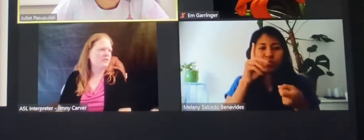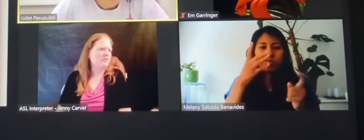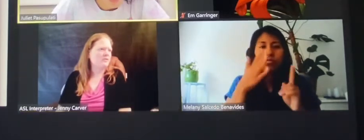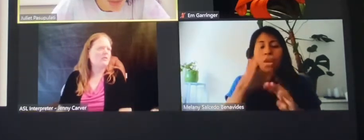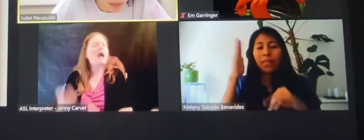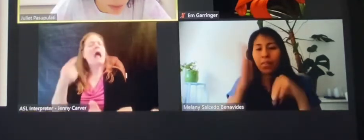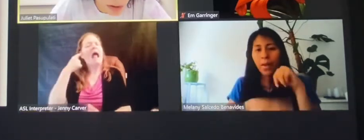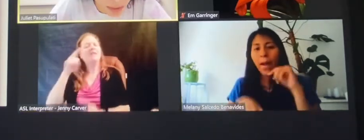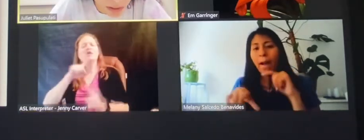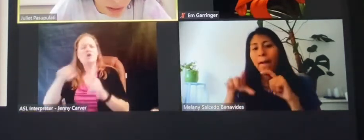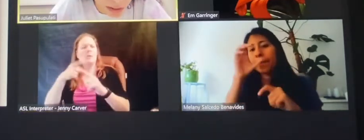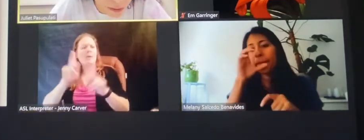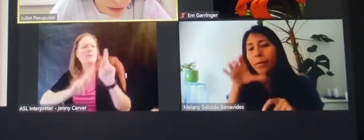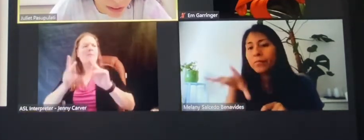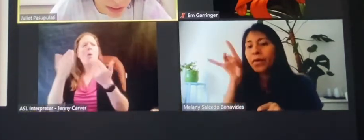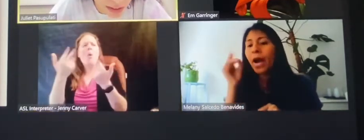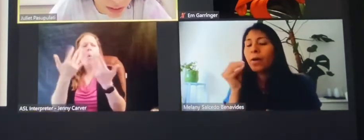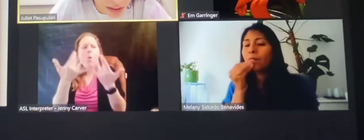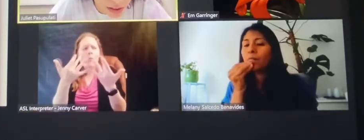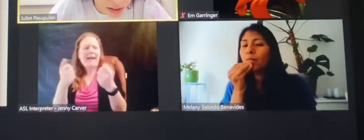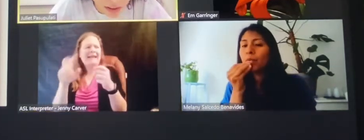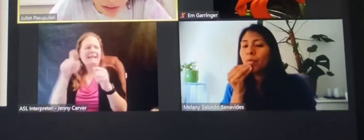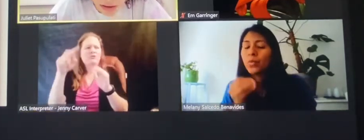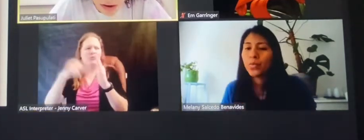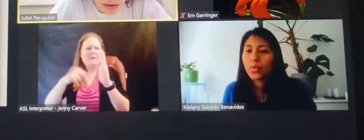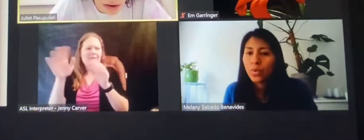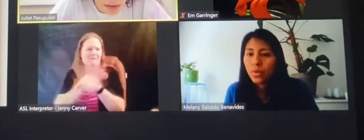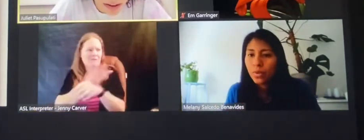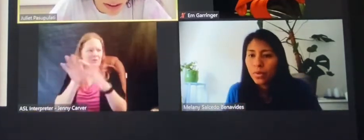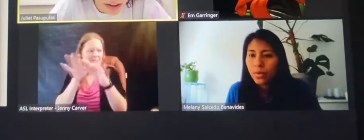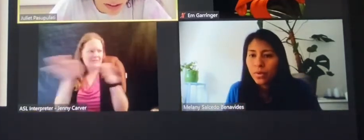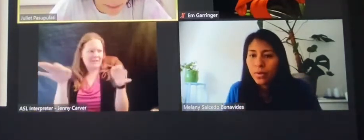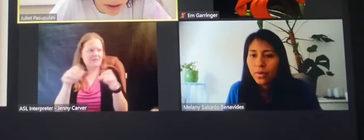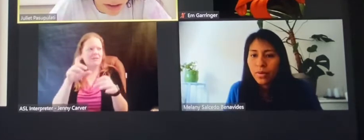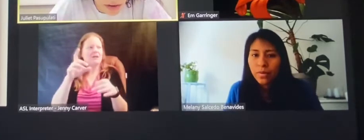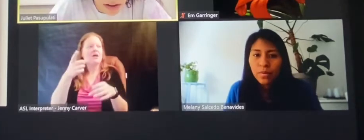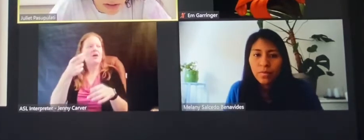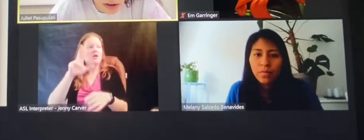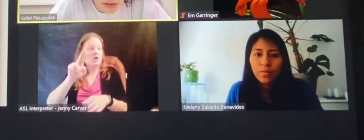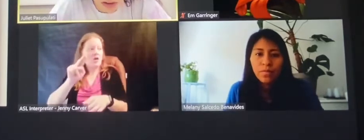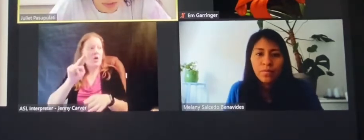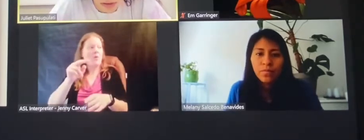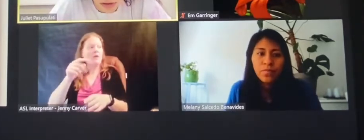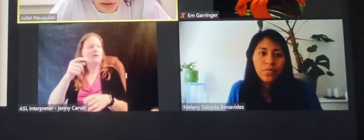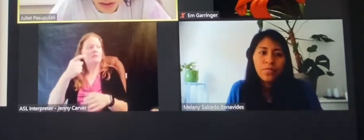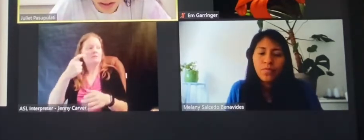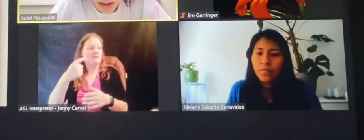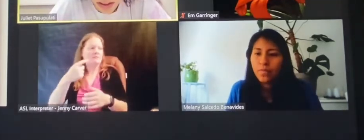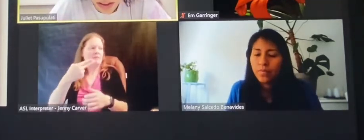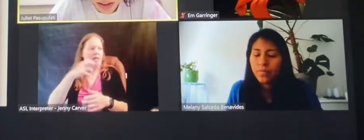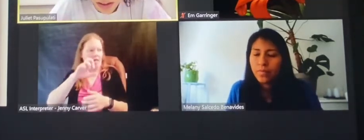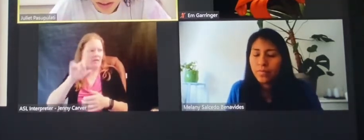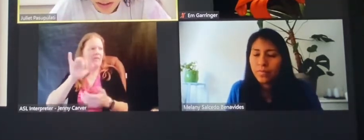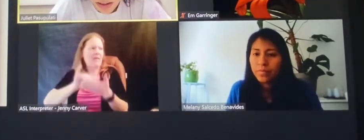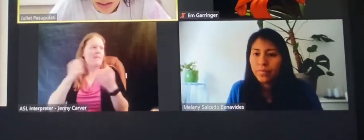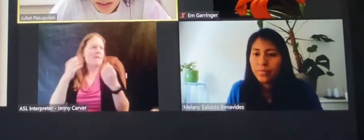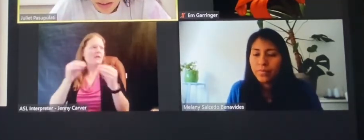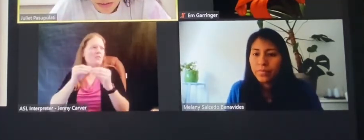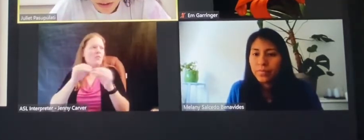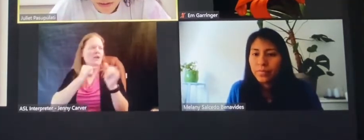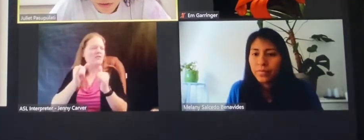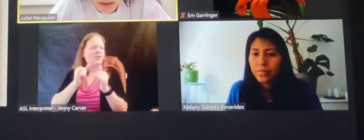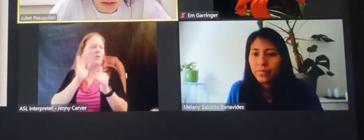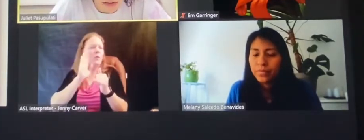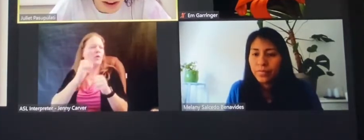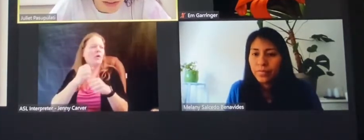I think he's talking about people, So but let me they read the full themselves sentence. can, like, find Darwin food. held that many more individuals can produce than